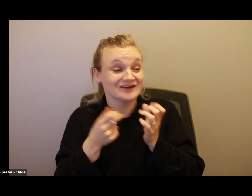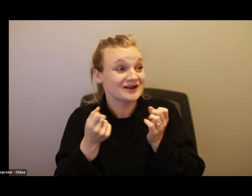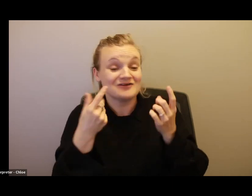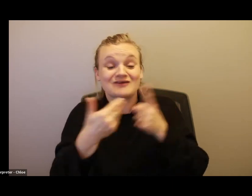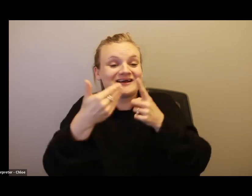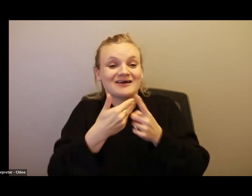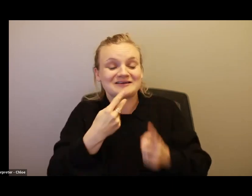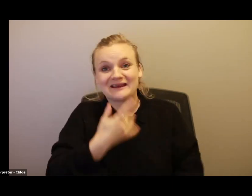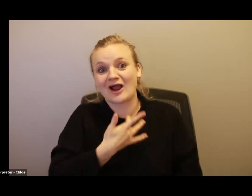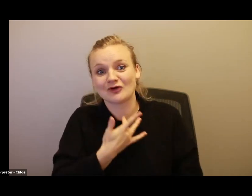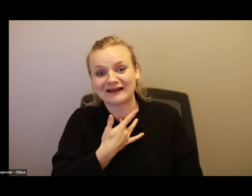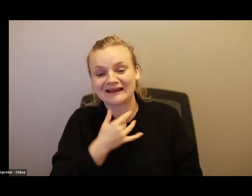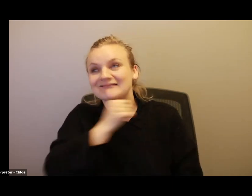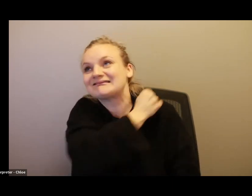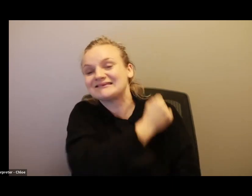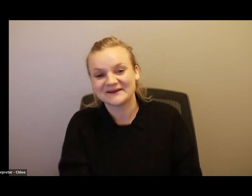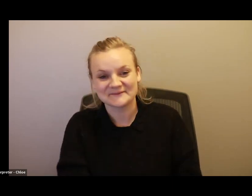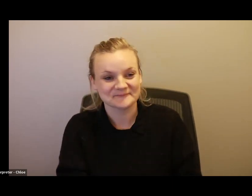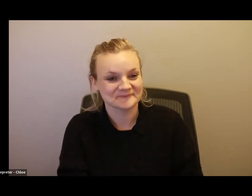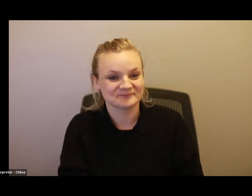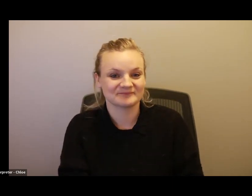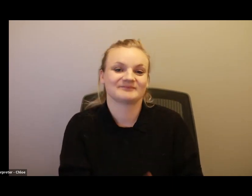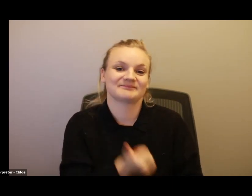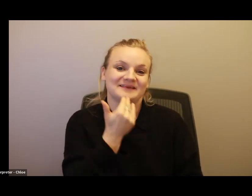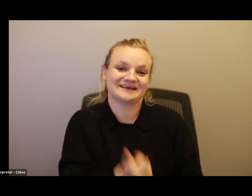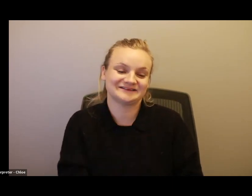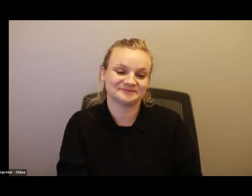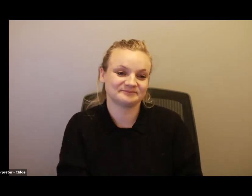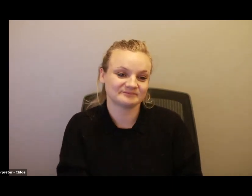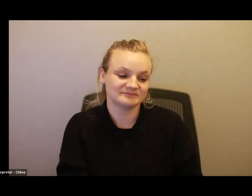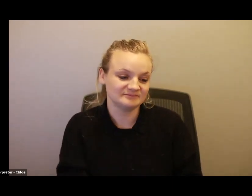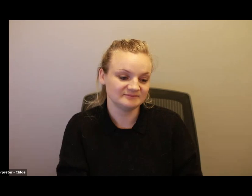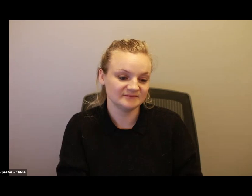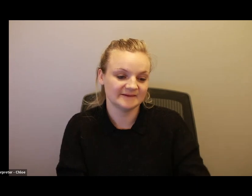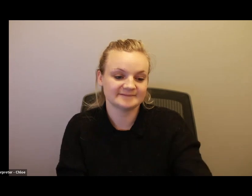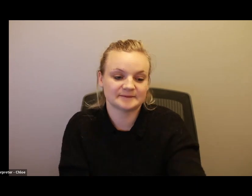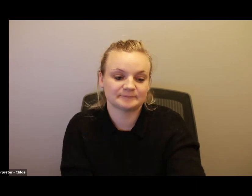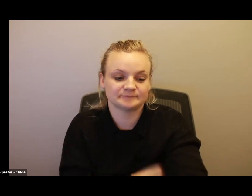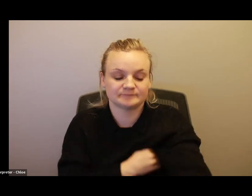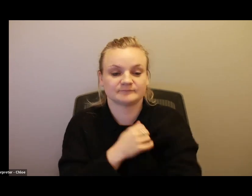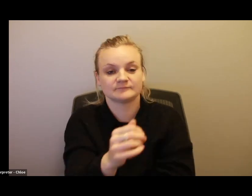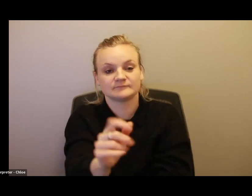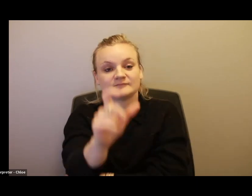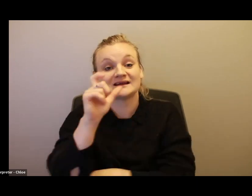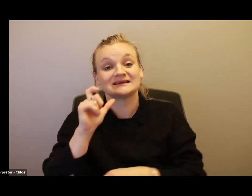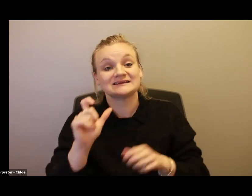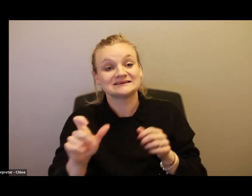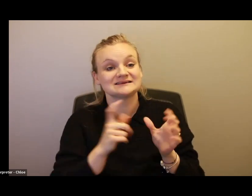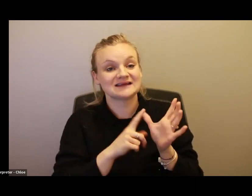them. Very good. Thanks, Kate. Good to speak. Carolina, hello.